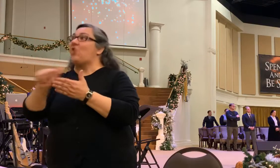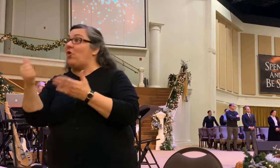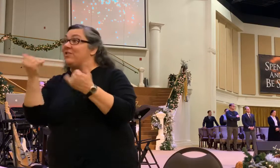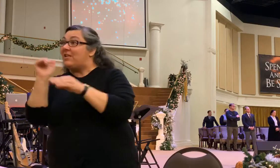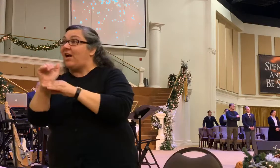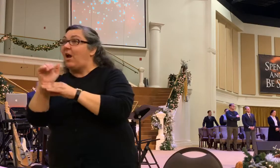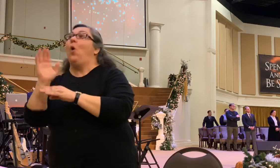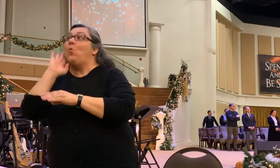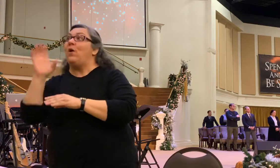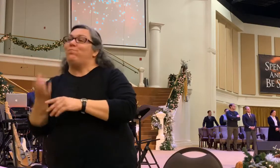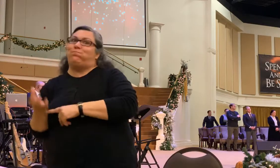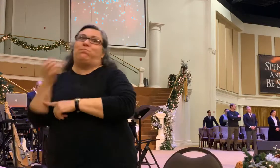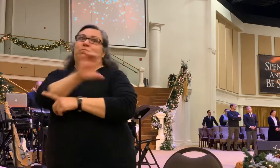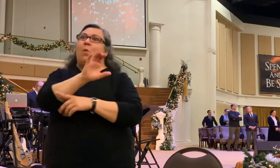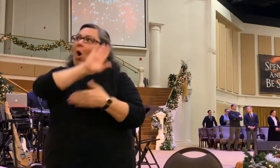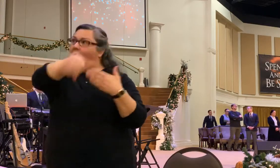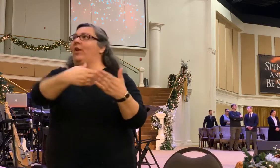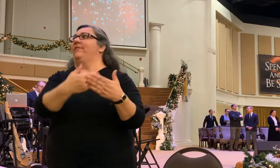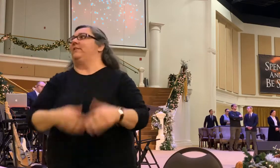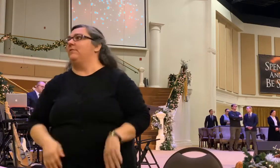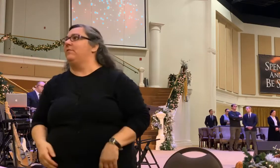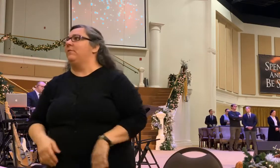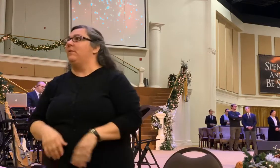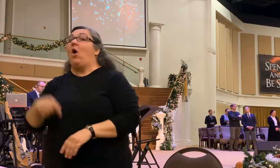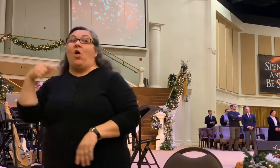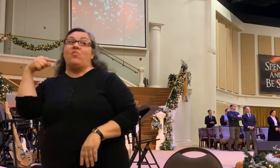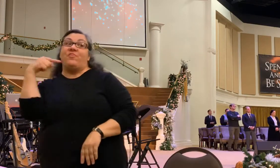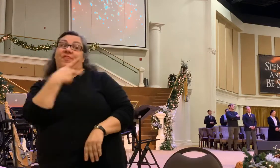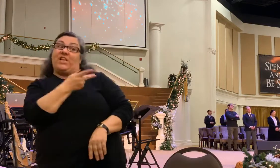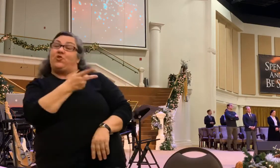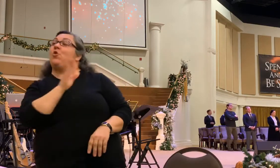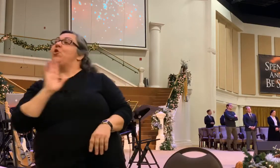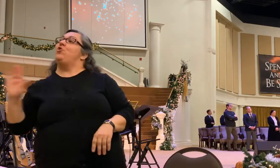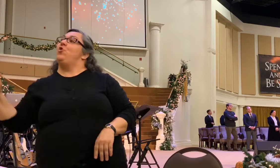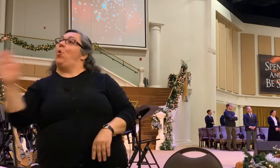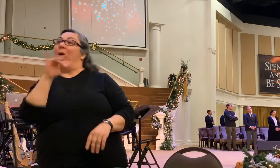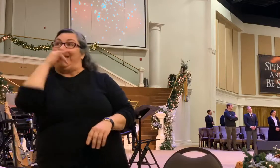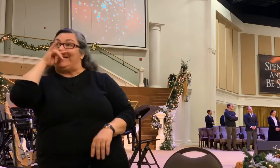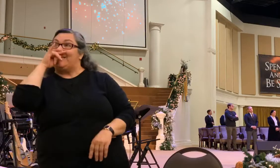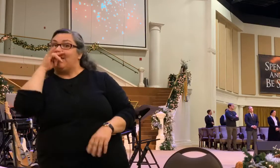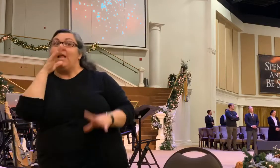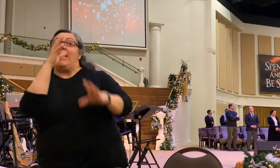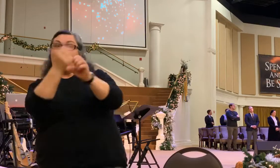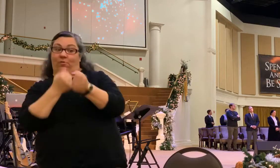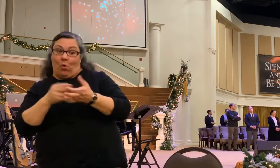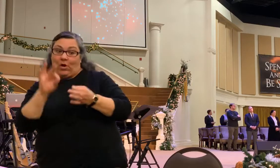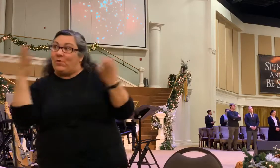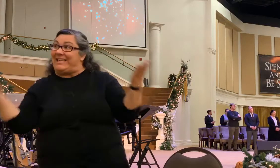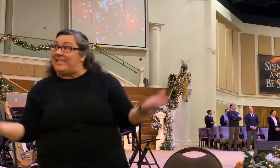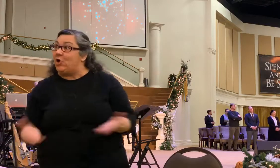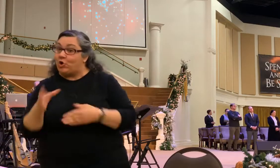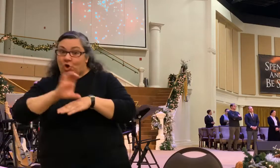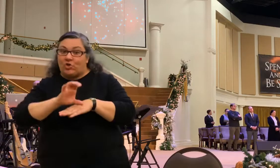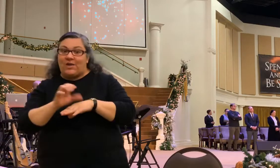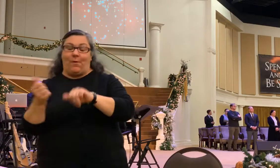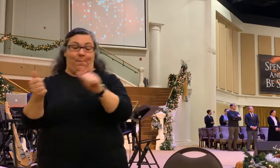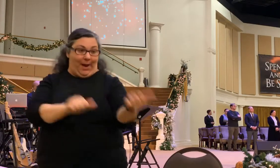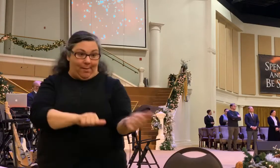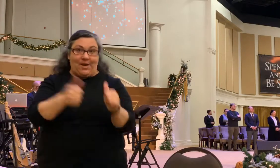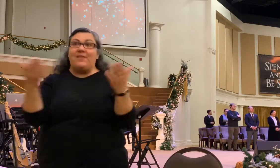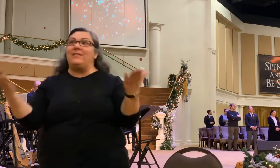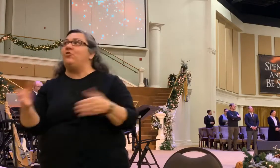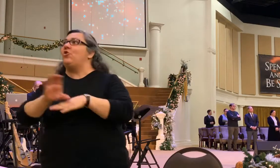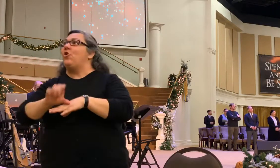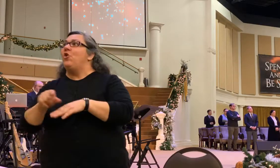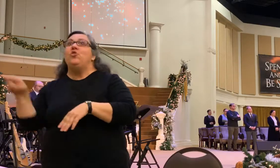be, this is your kids. They got the Holy Ghost in these altars. They were baptized in these baptistries. You were their Sunday